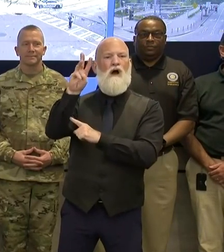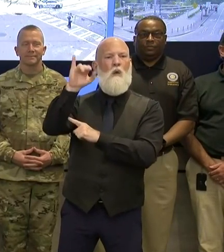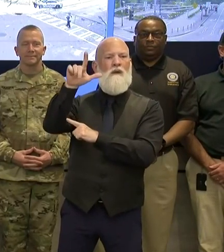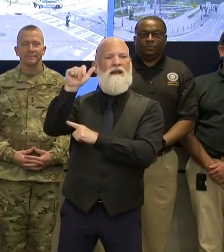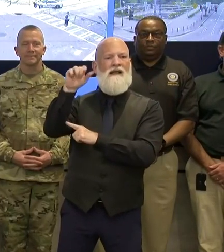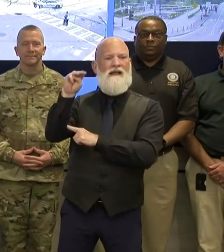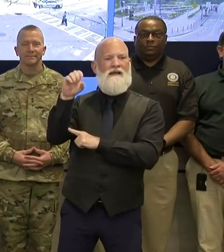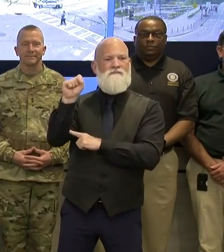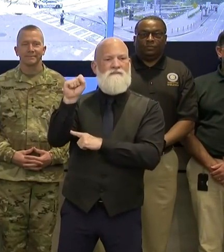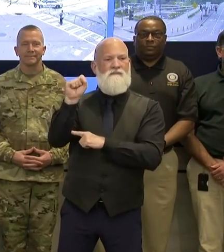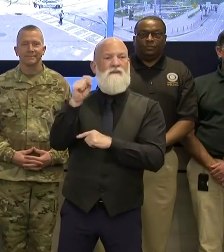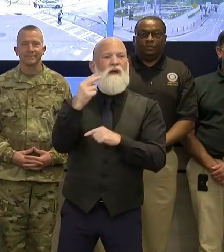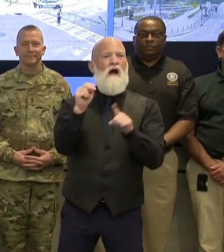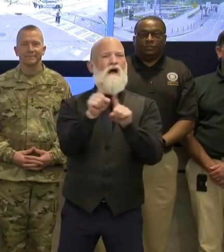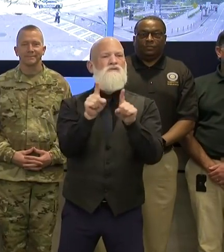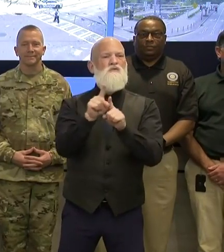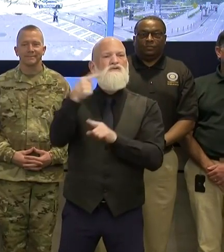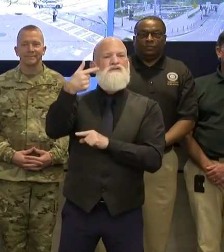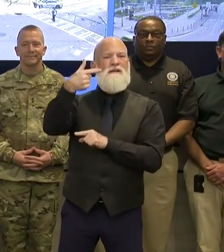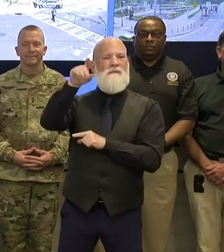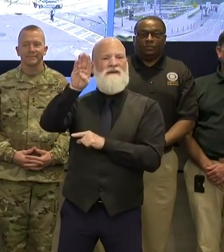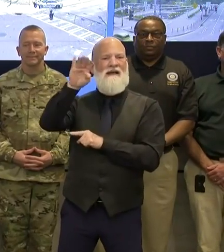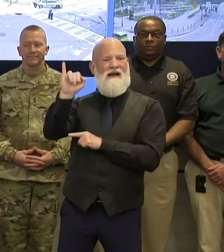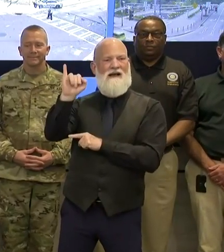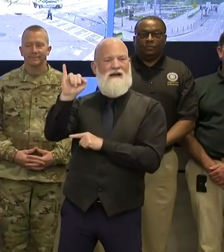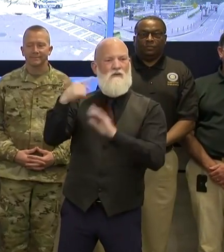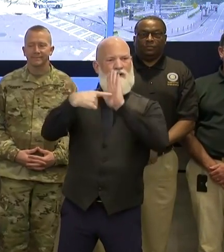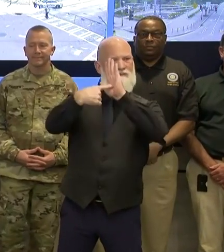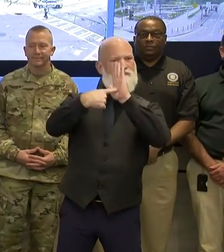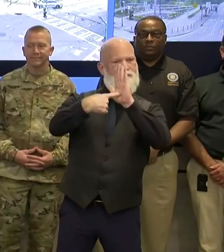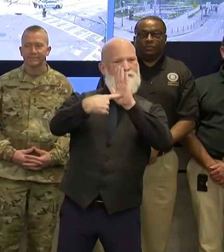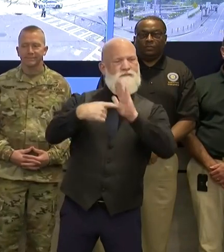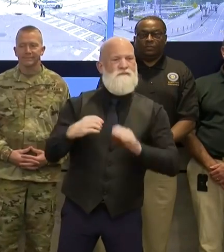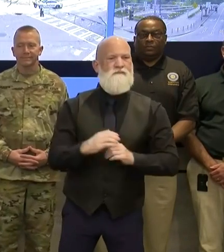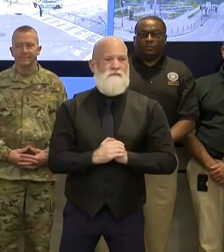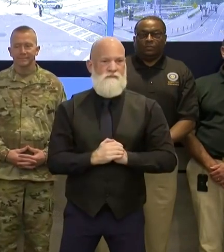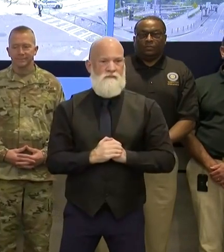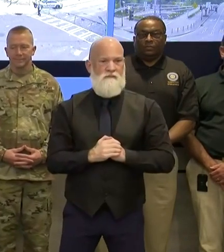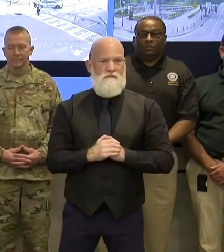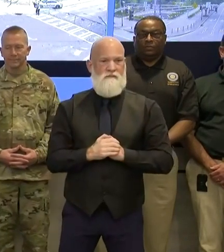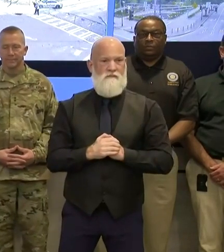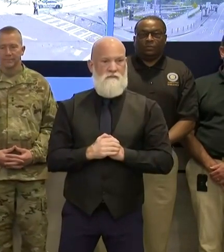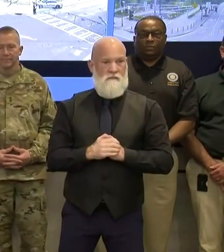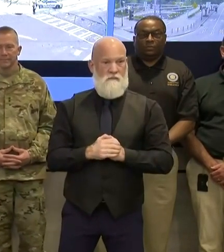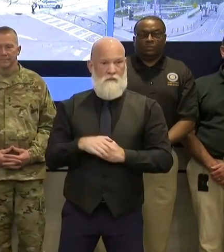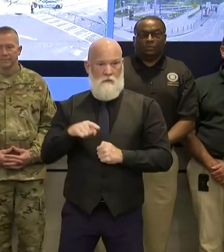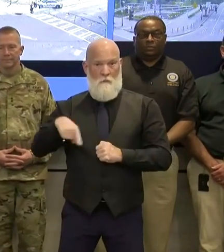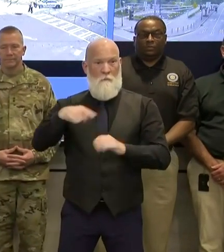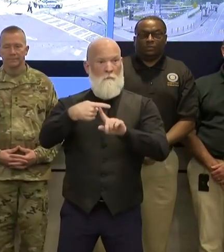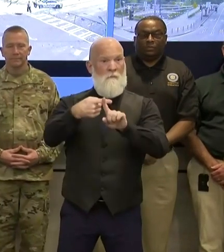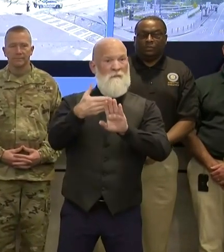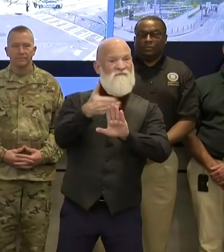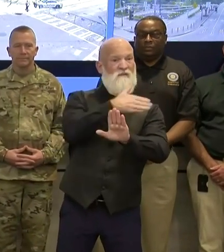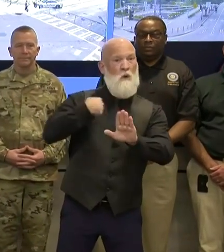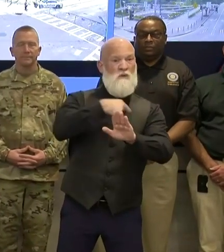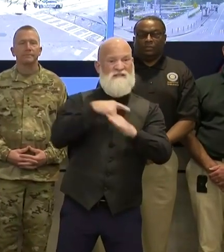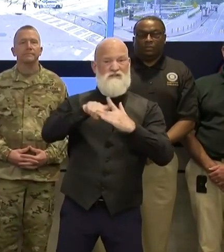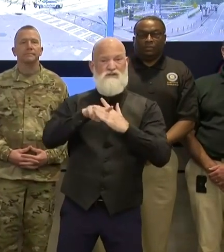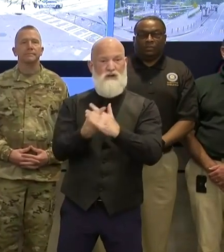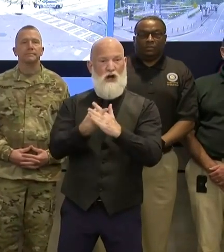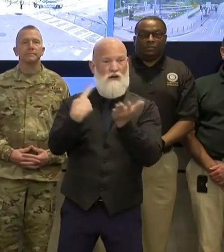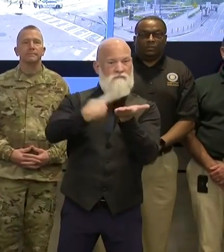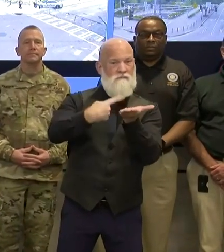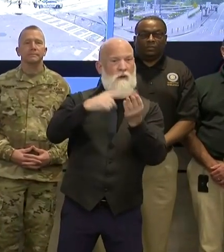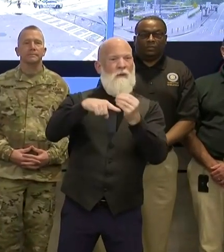in Charge Debbie Gardner. Before we get started on the weekly COVID-19 briefing, I wanted to take a few moments